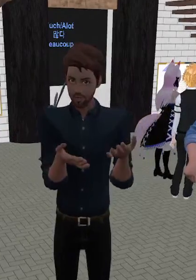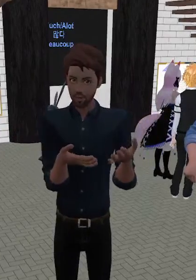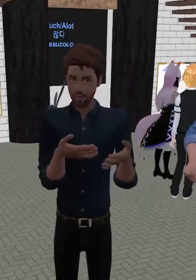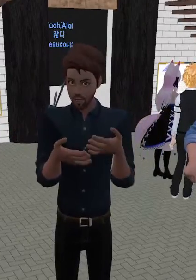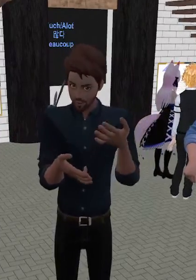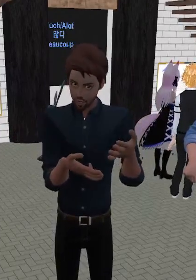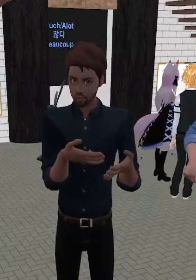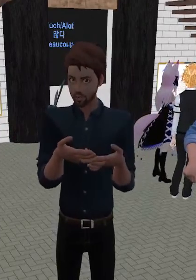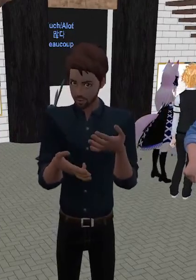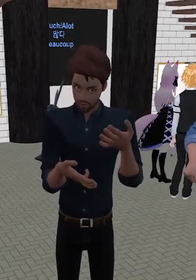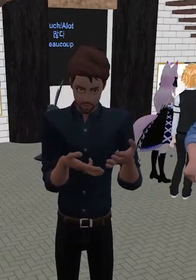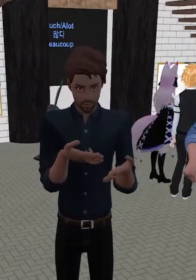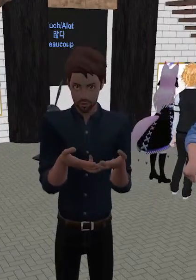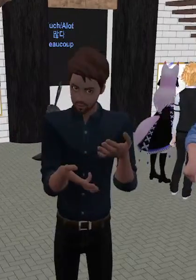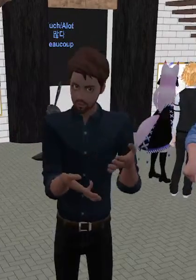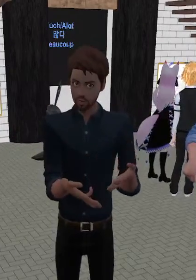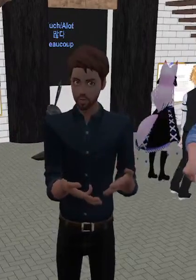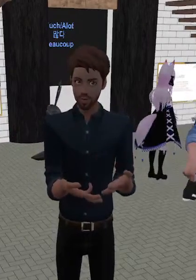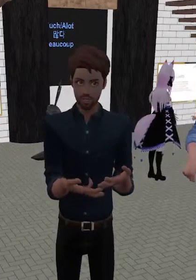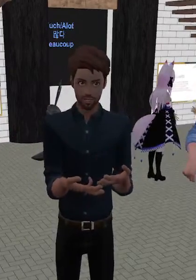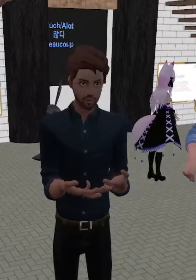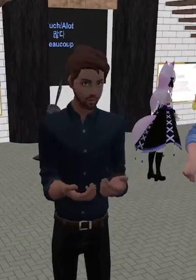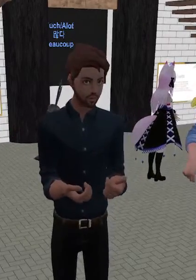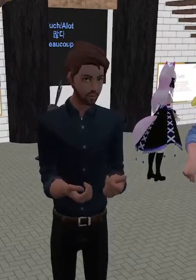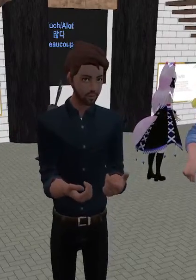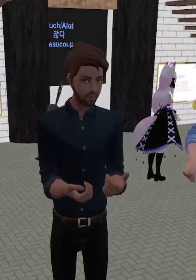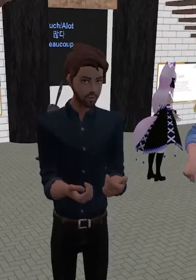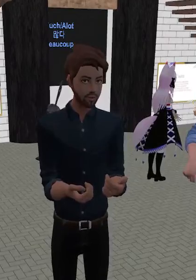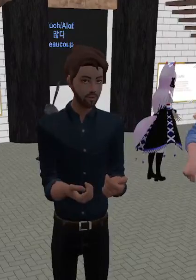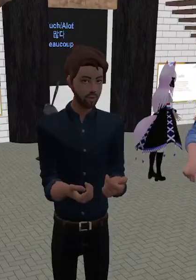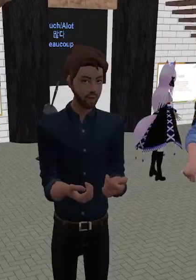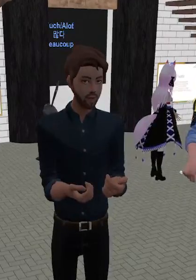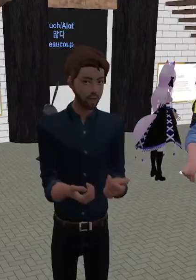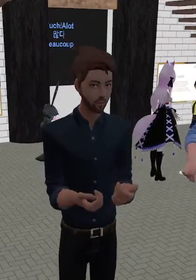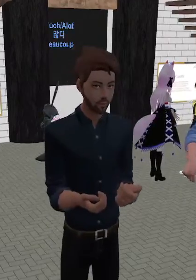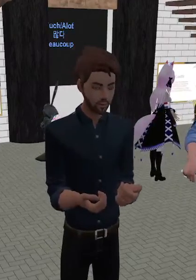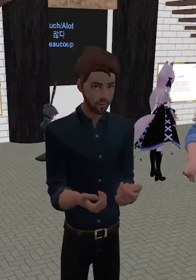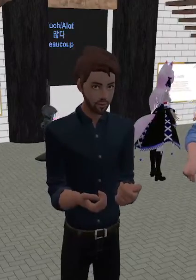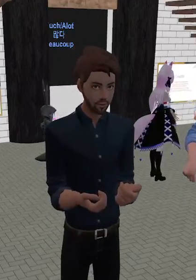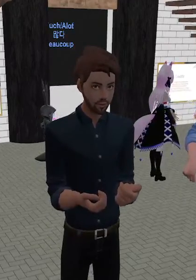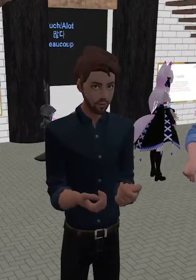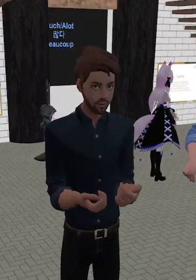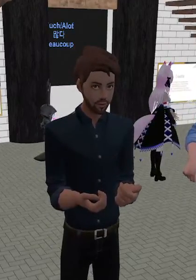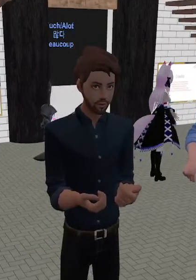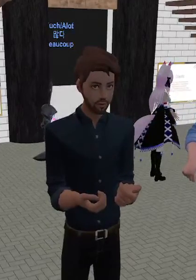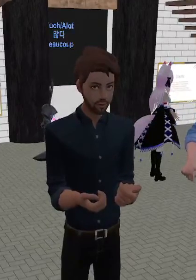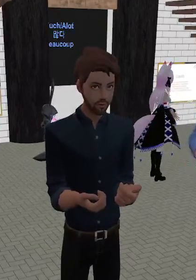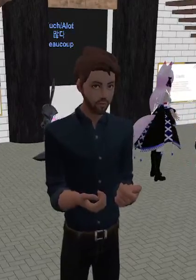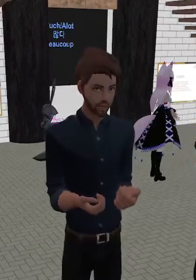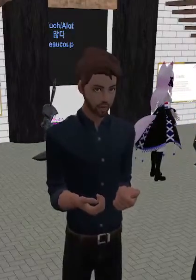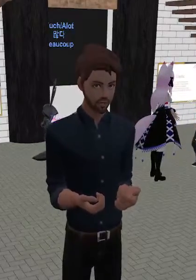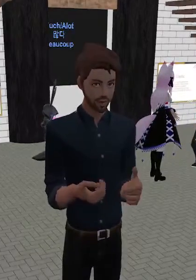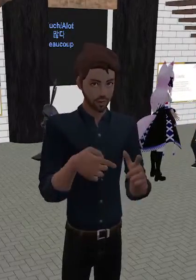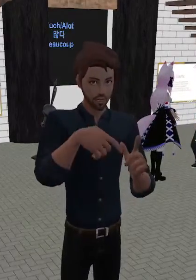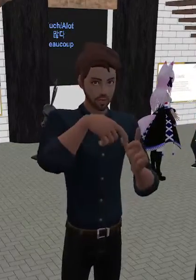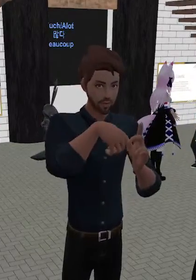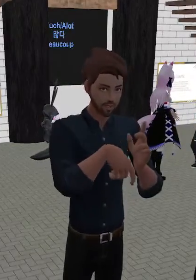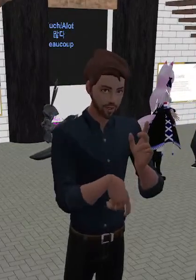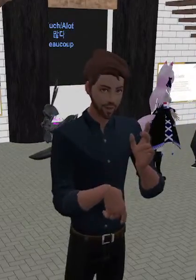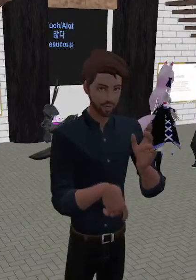can come together and interact. So the basics. Kind of, yeah. You can't get as